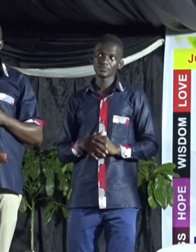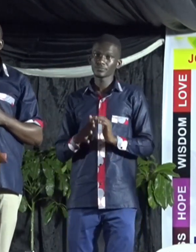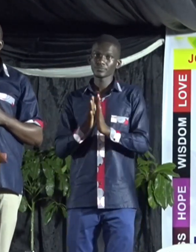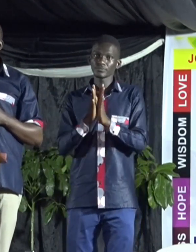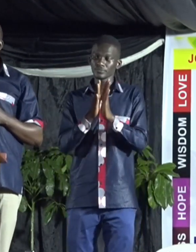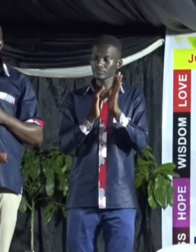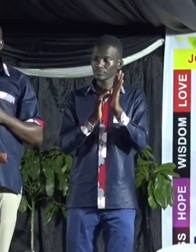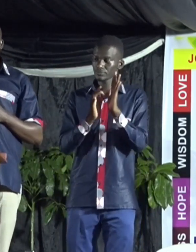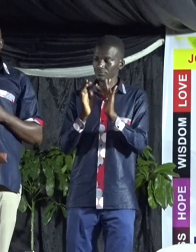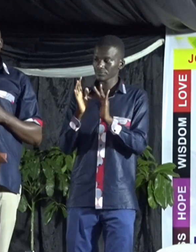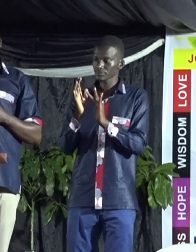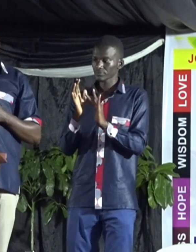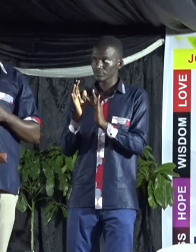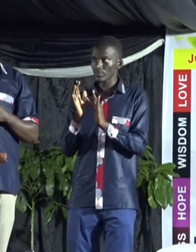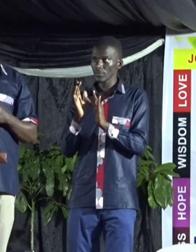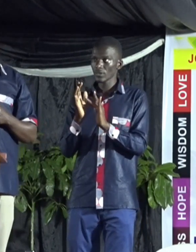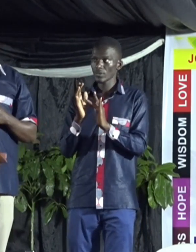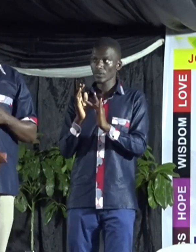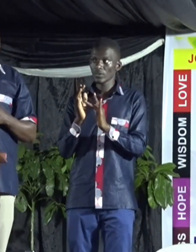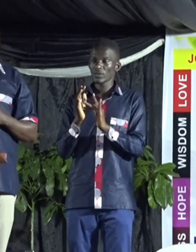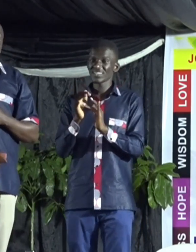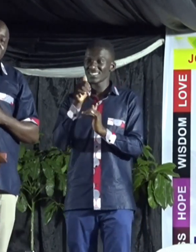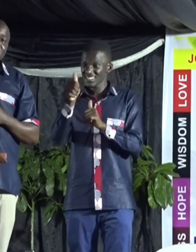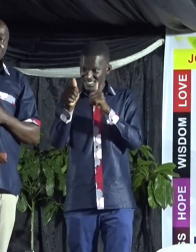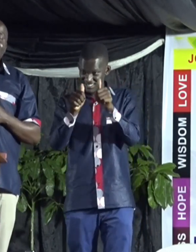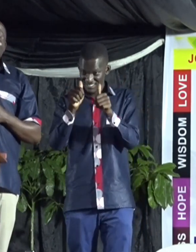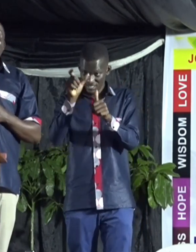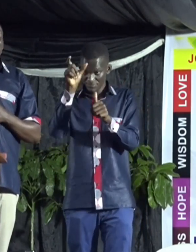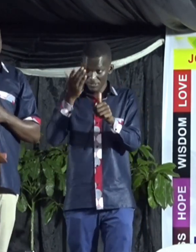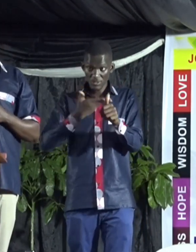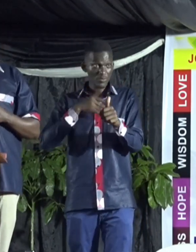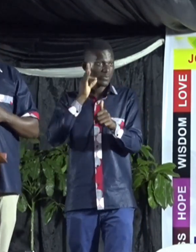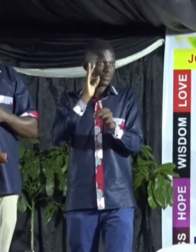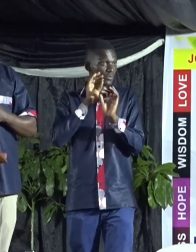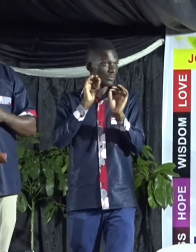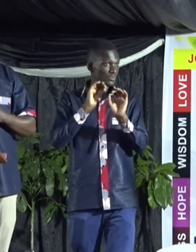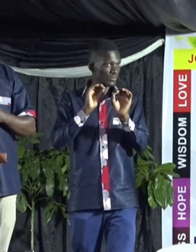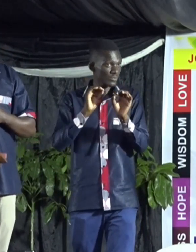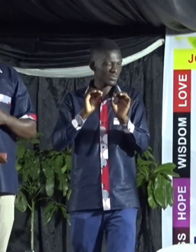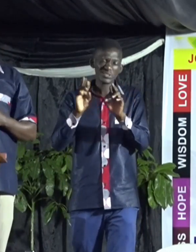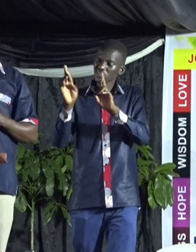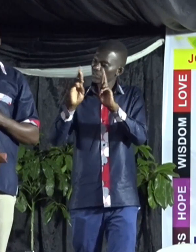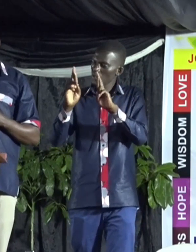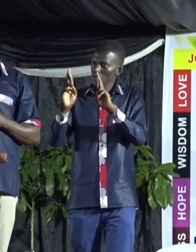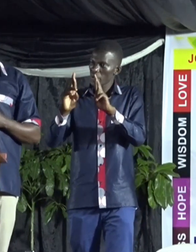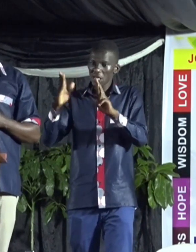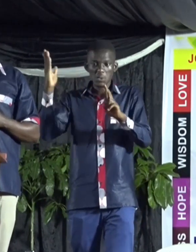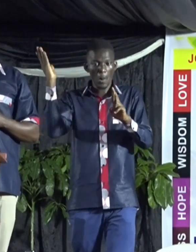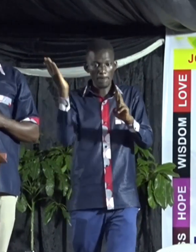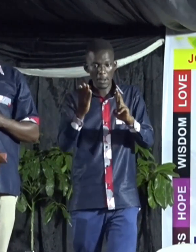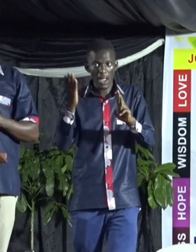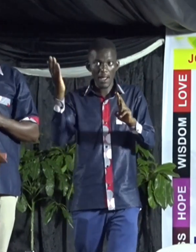Yes, yebazibwe. Praise be to Jesus. Itubulio ya tabala ichibala. Whenever you don't bear this fruit. Embaze yete gese. There is an